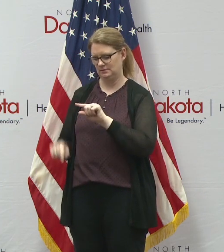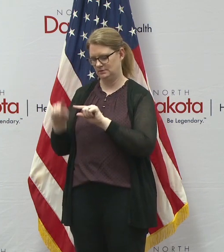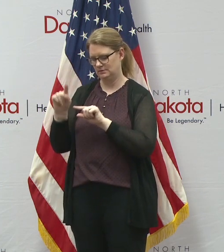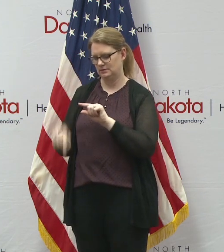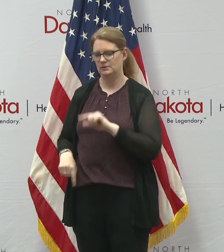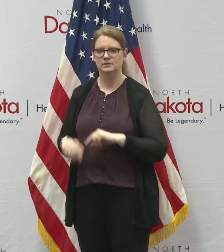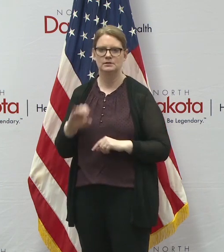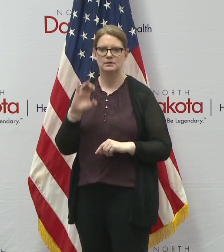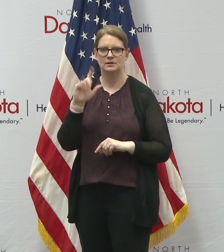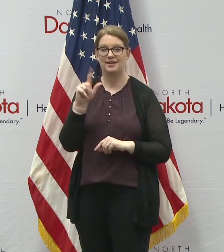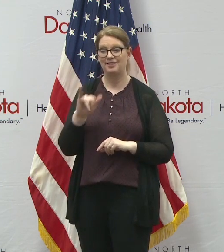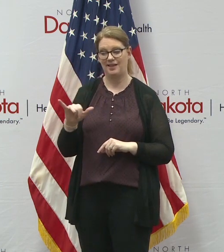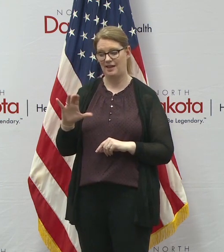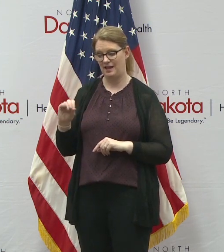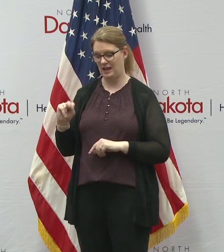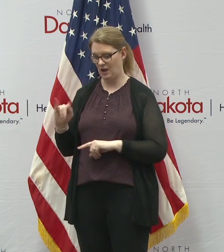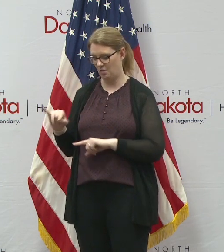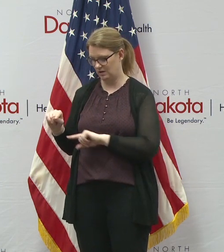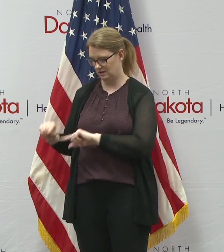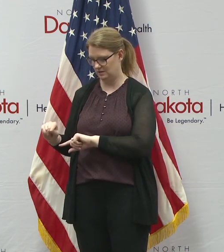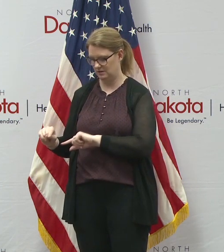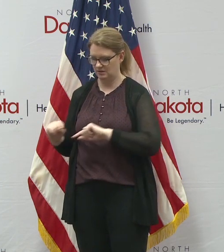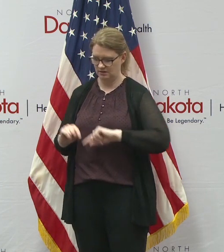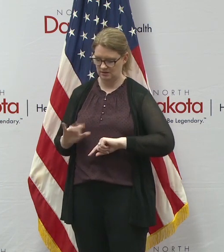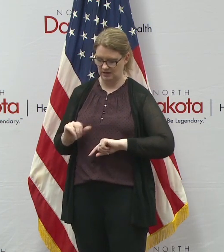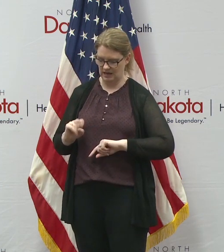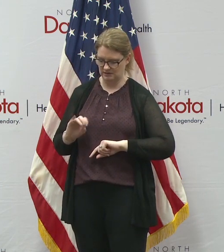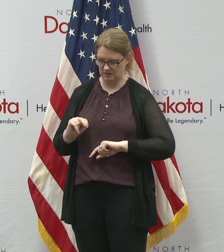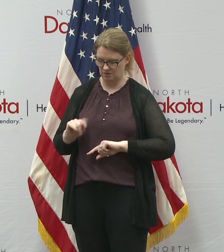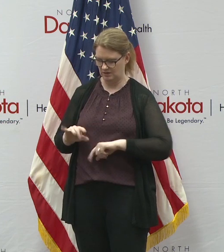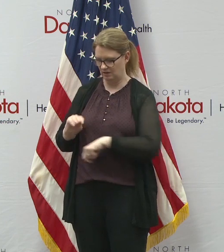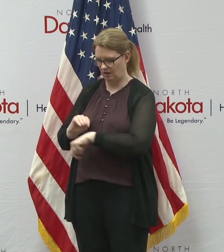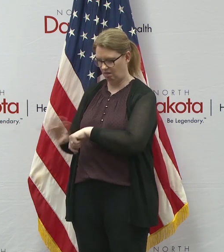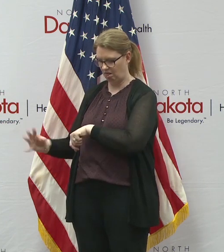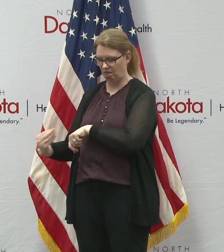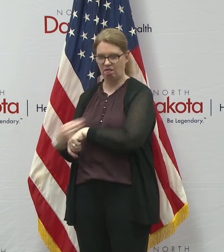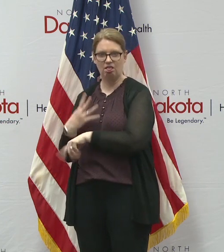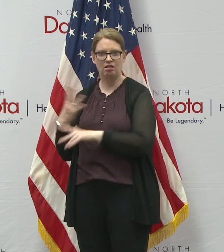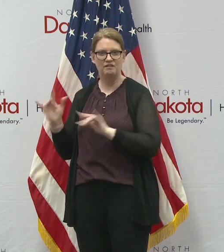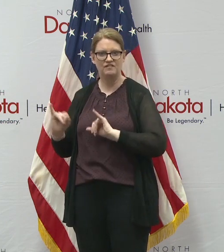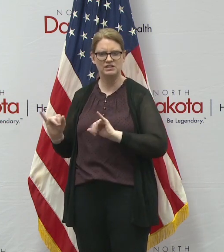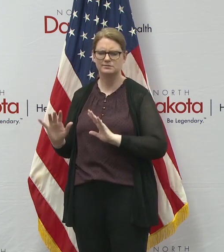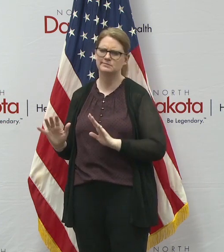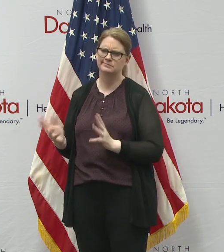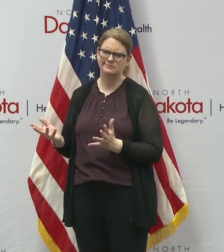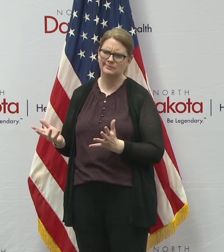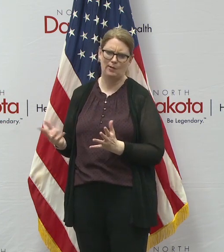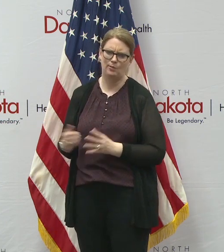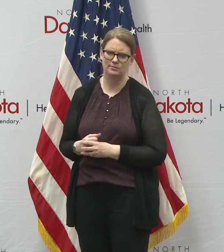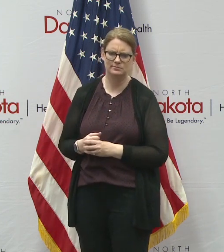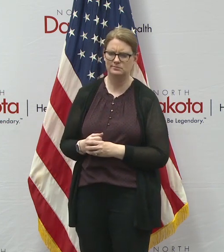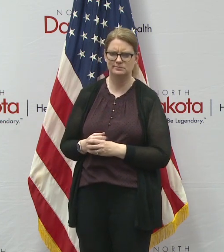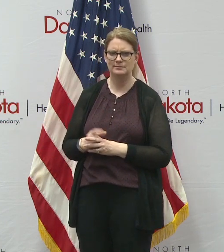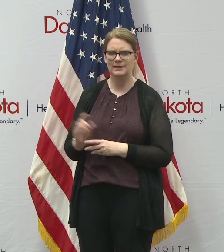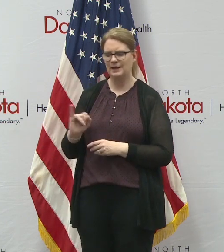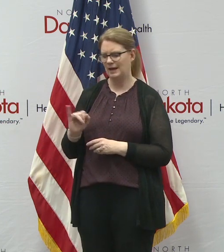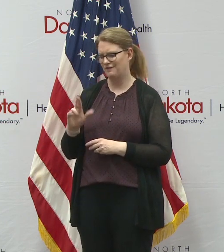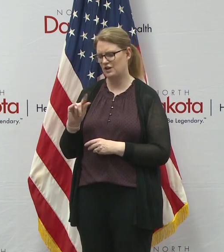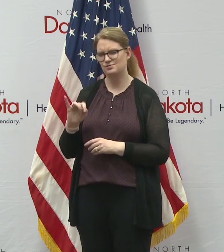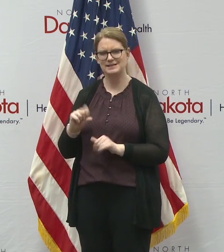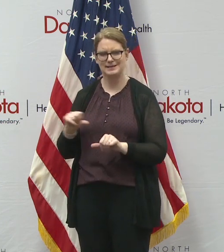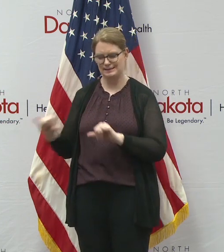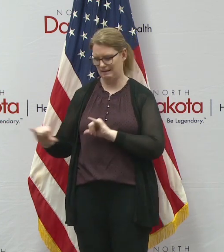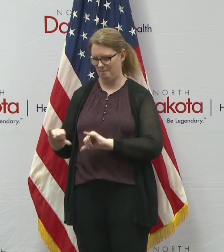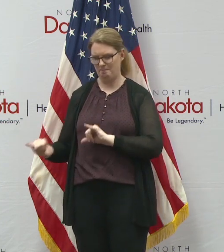Clay County's not endangering Cass County, and Cass County's not endangering Clay County. The infection rates are the same on both sides